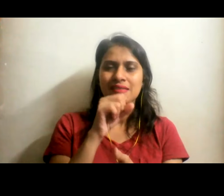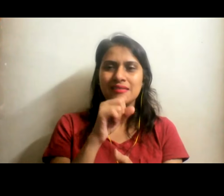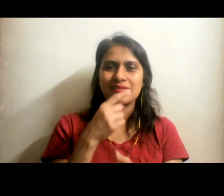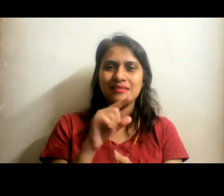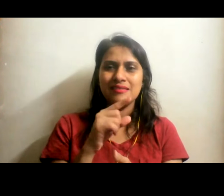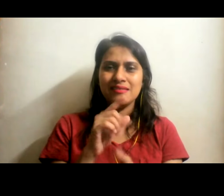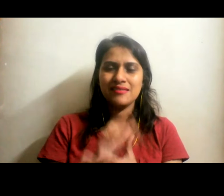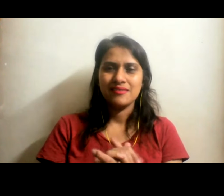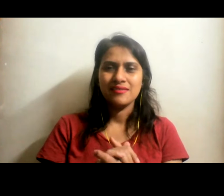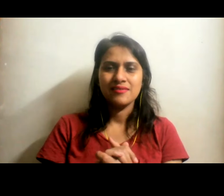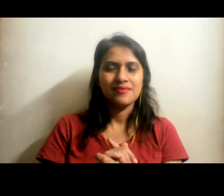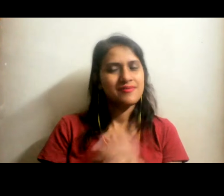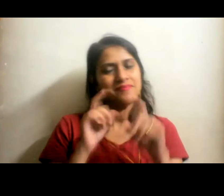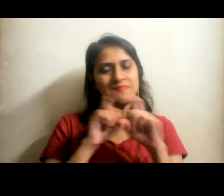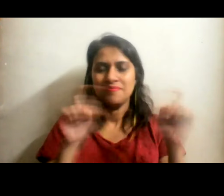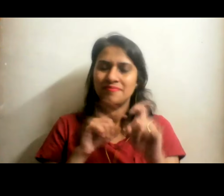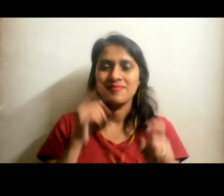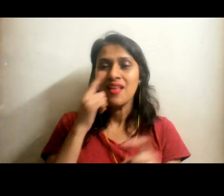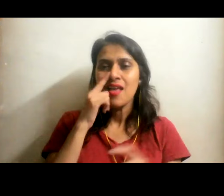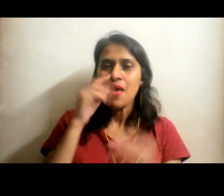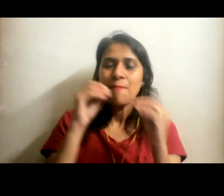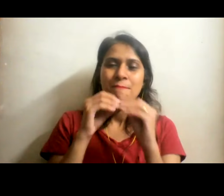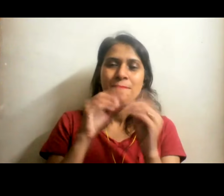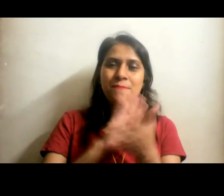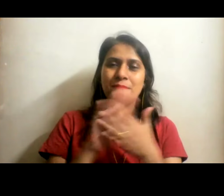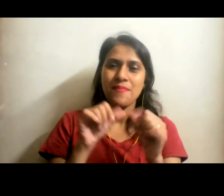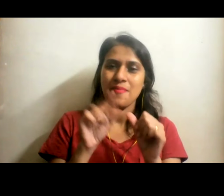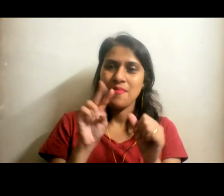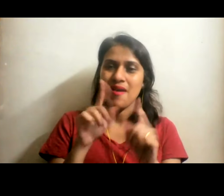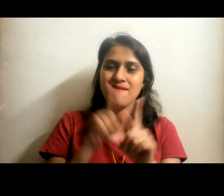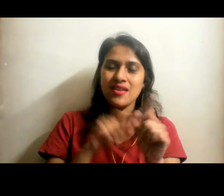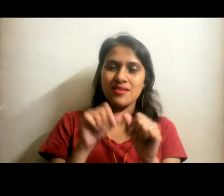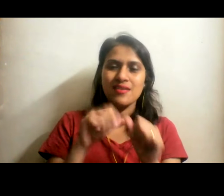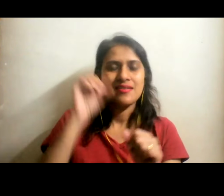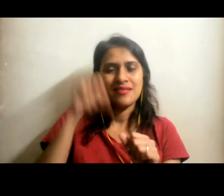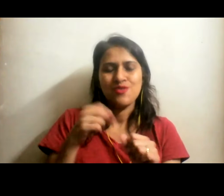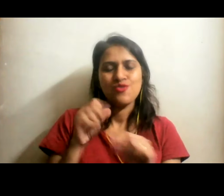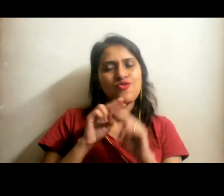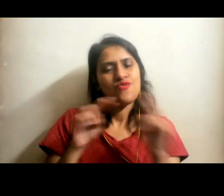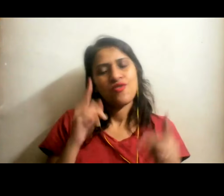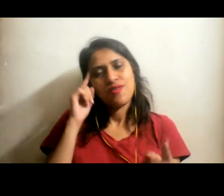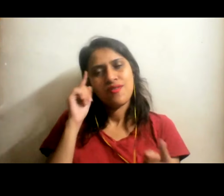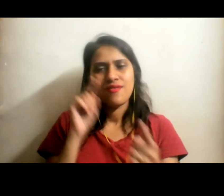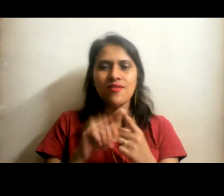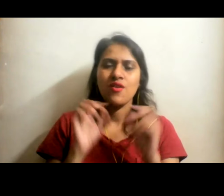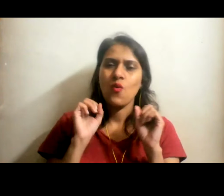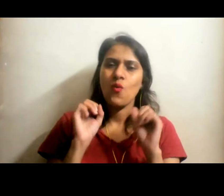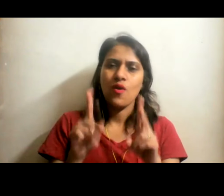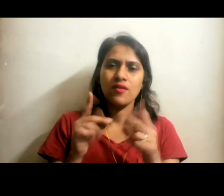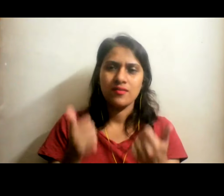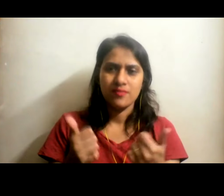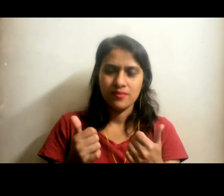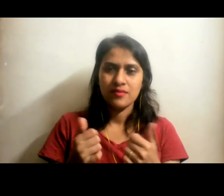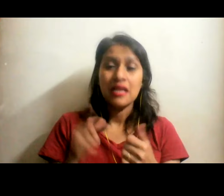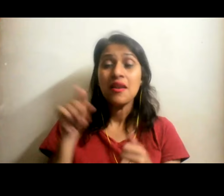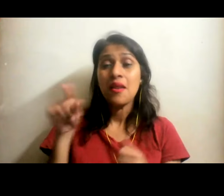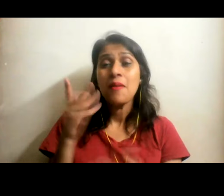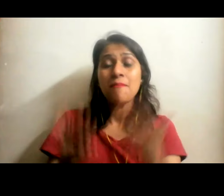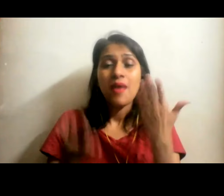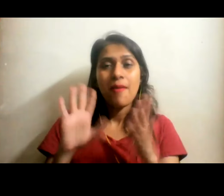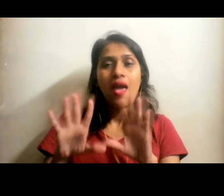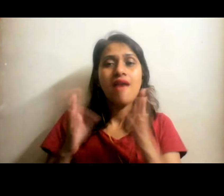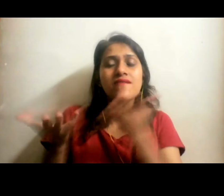understand. That's totally Okay, ma'am. that's totally fine because obviously I know there was a lot to process in the whole, but then I thought maybe you had a discussion